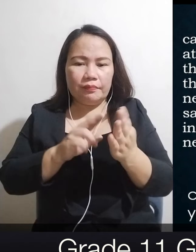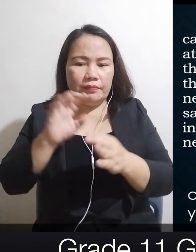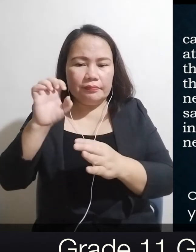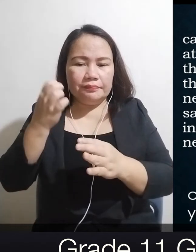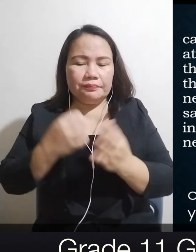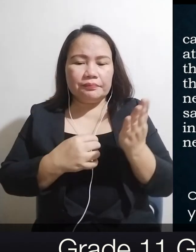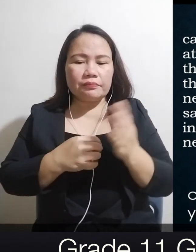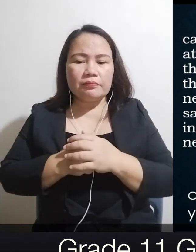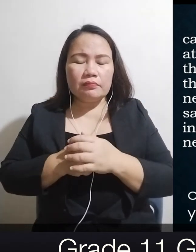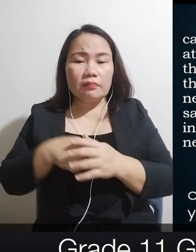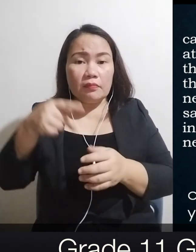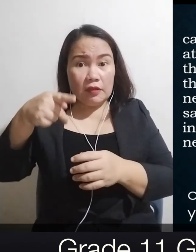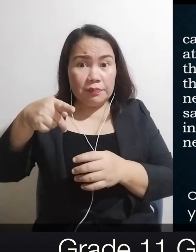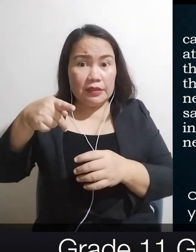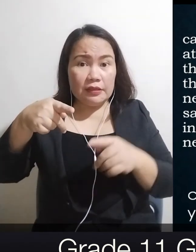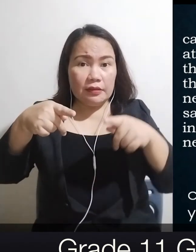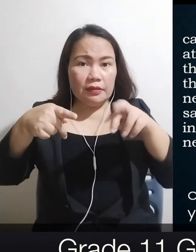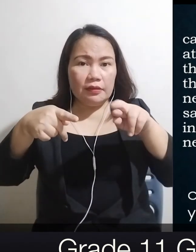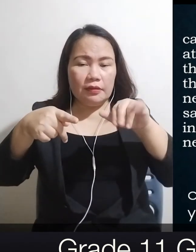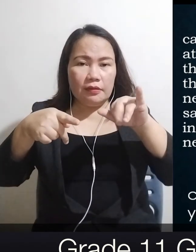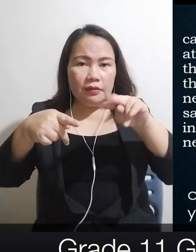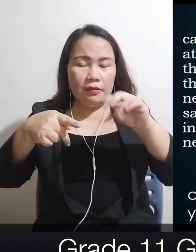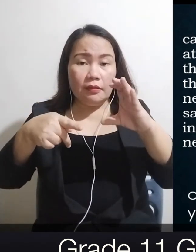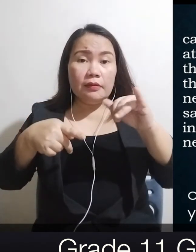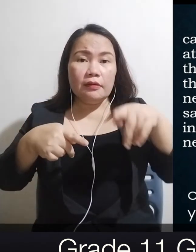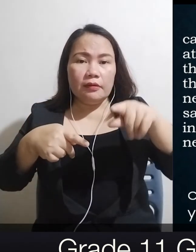exponential model, we have P as the